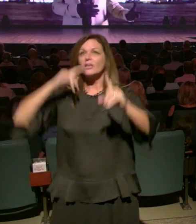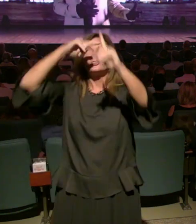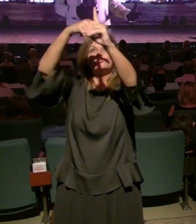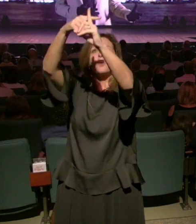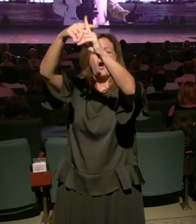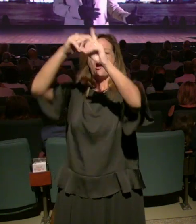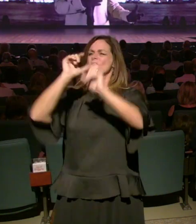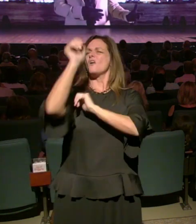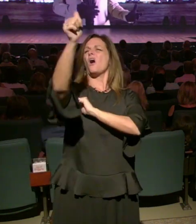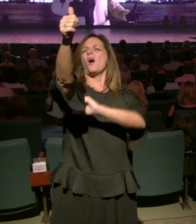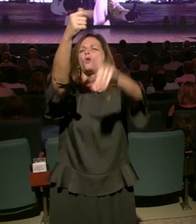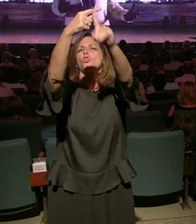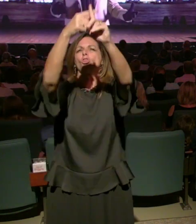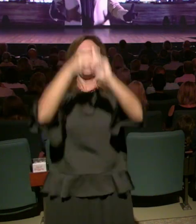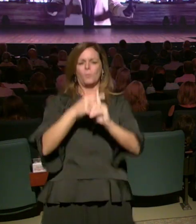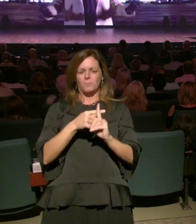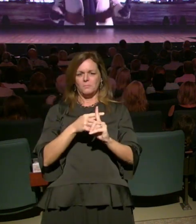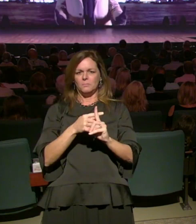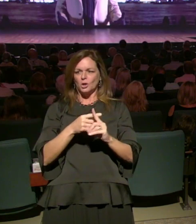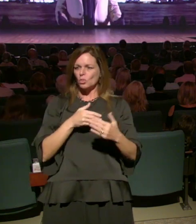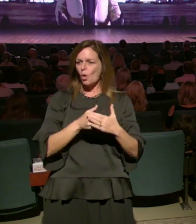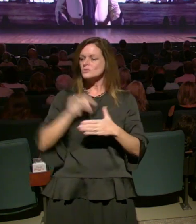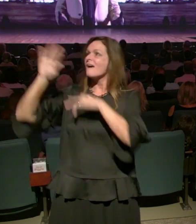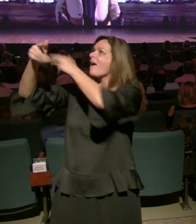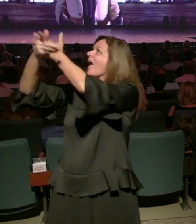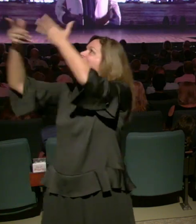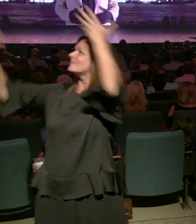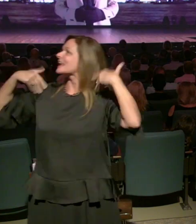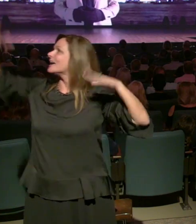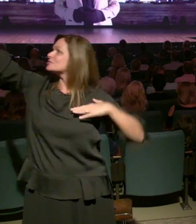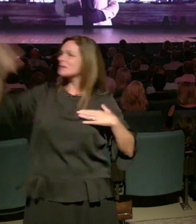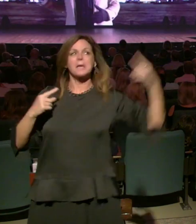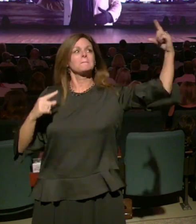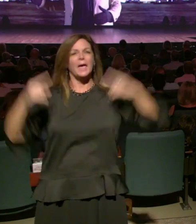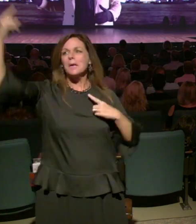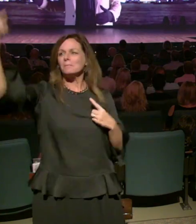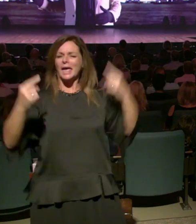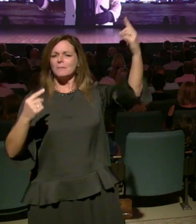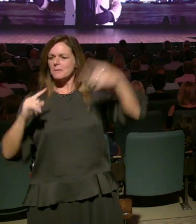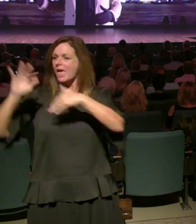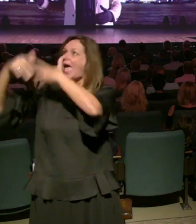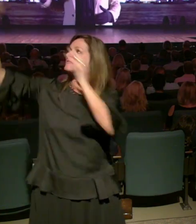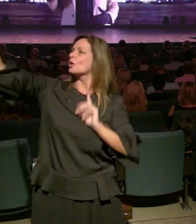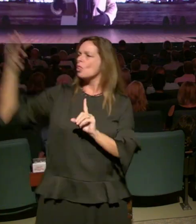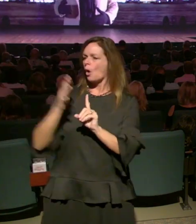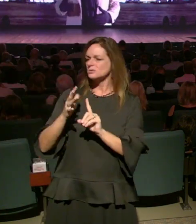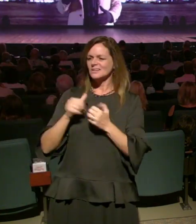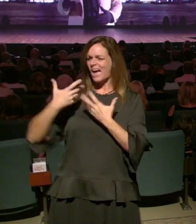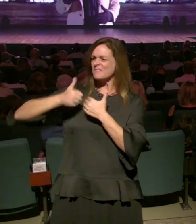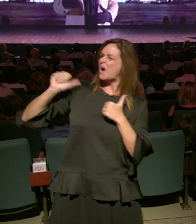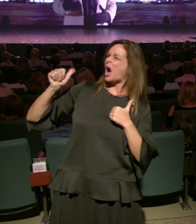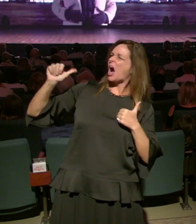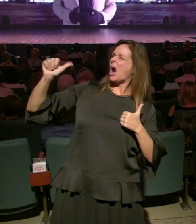just sang about, means God with us, up close. He's not far away, watching from a distance. Jesus